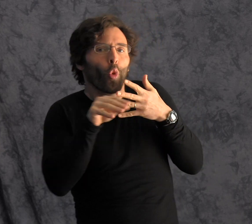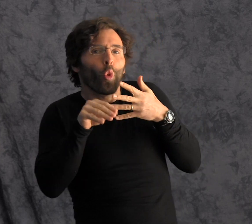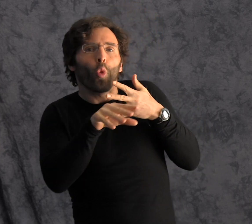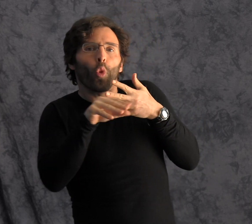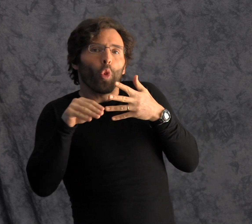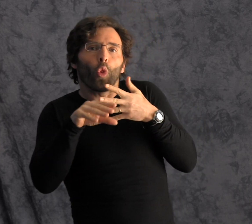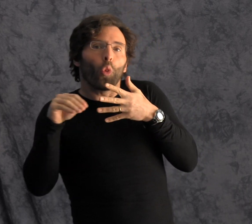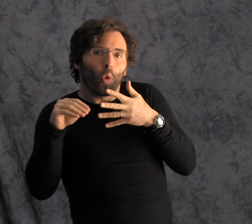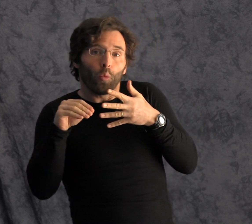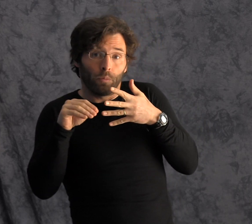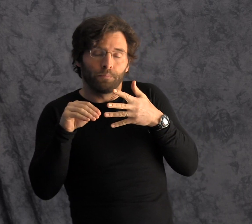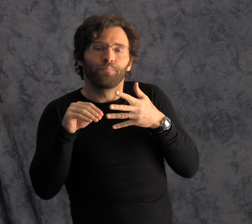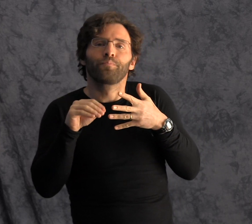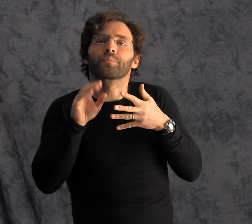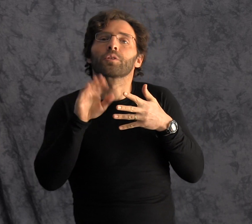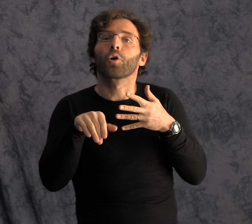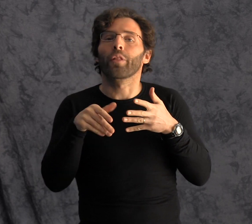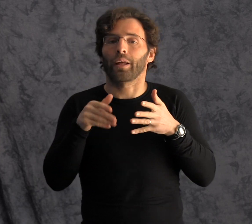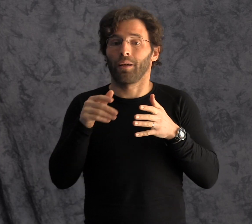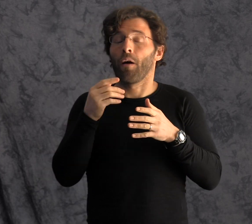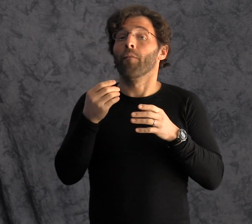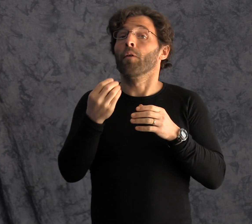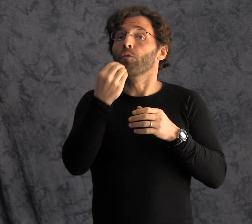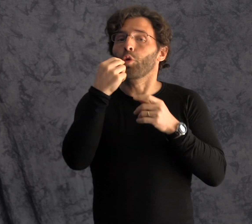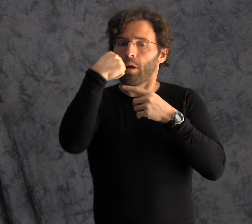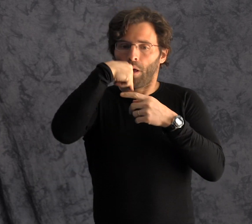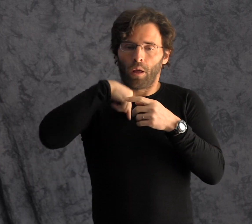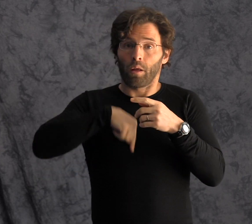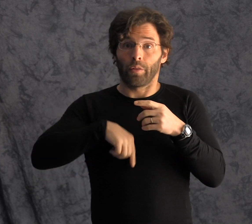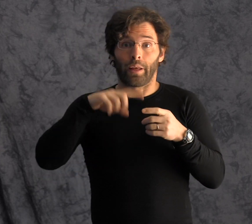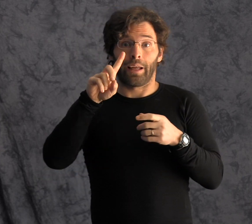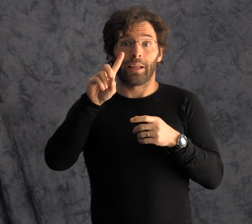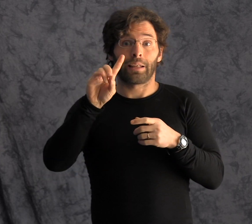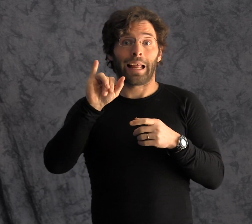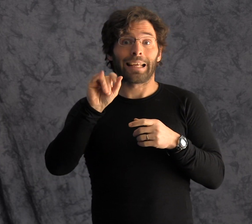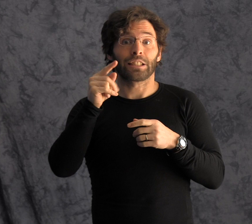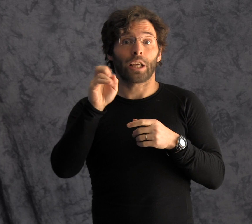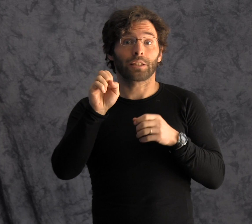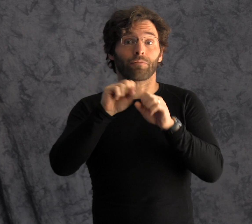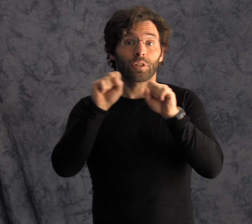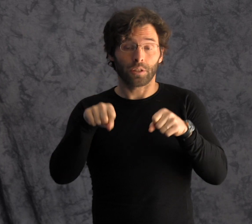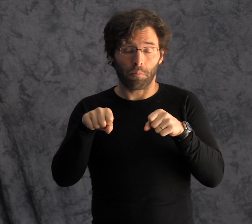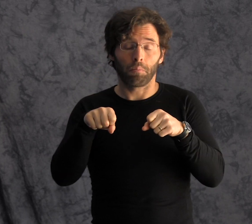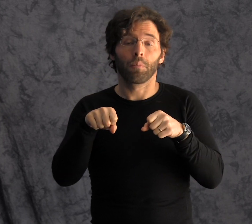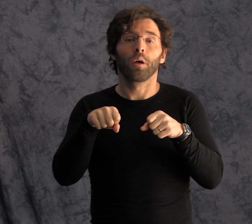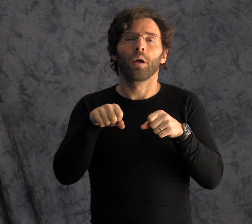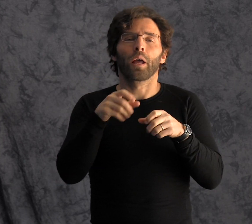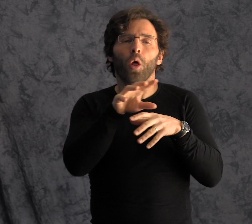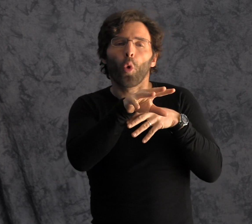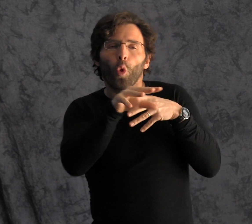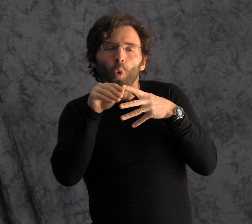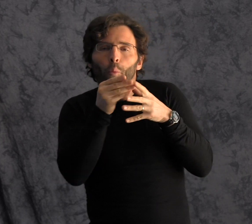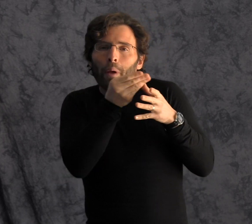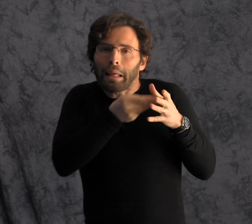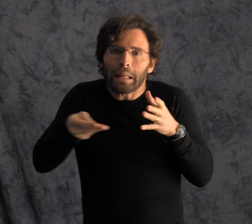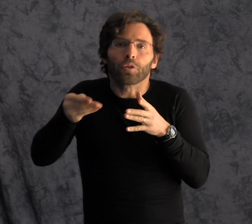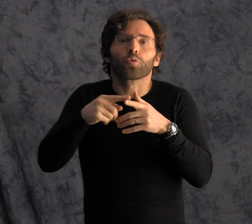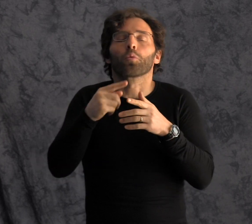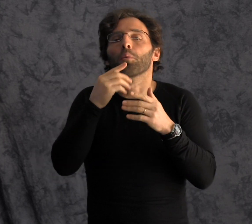nutrients from the digestive system actually into the bloodstream so they can be transported and used by the other tissues in the body. And last